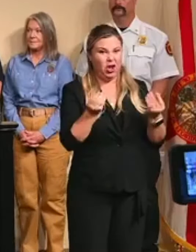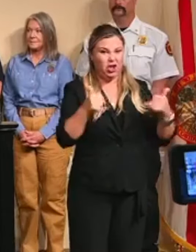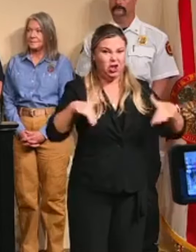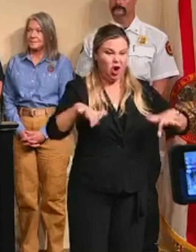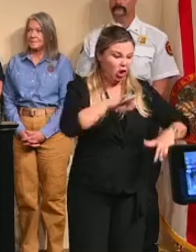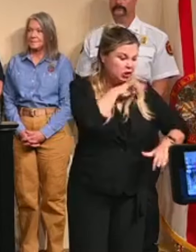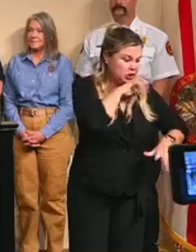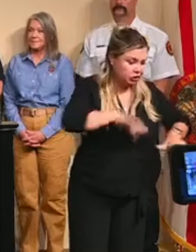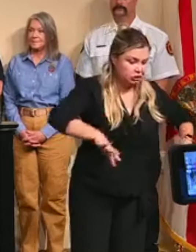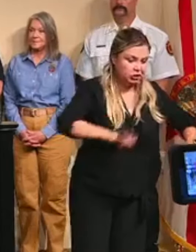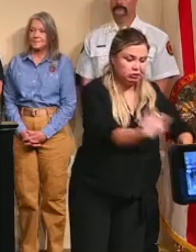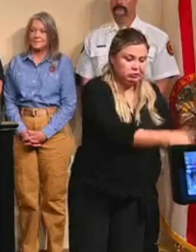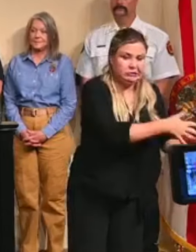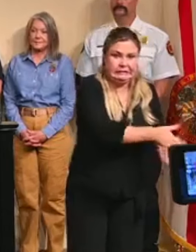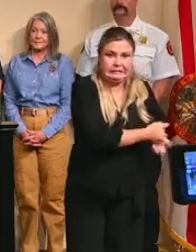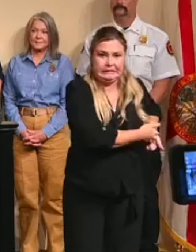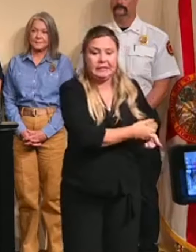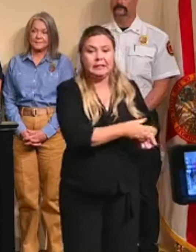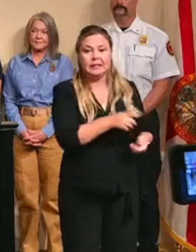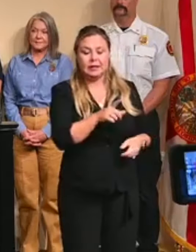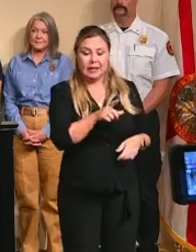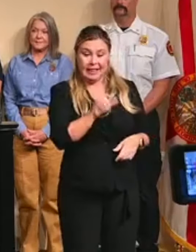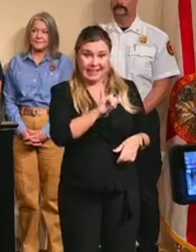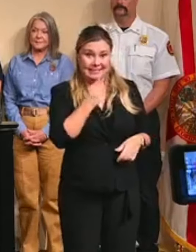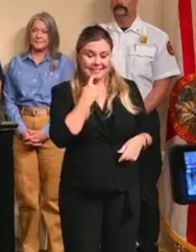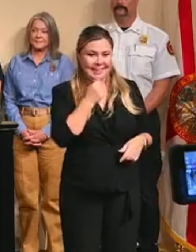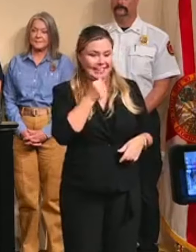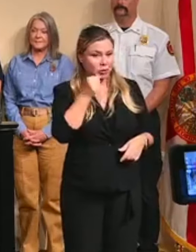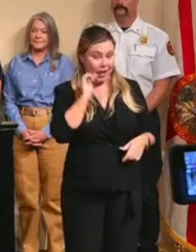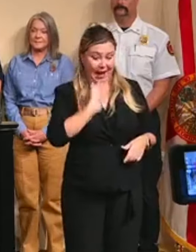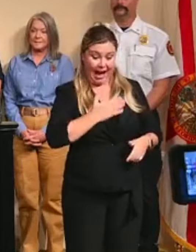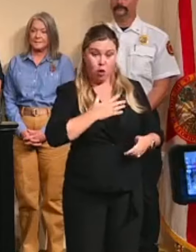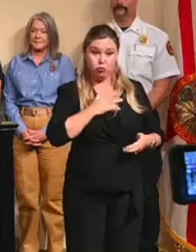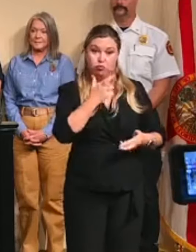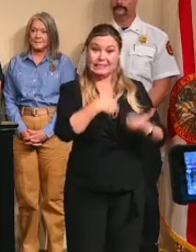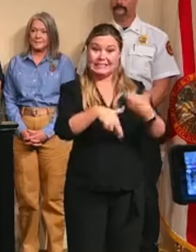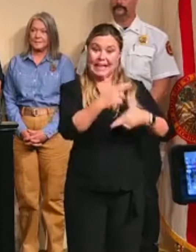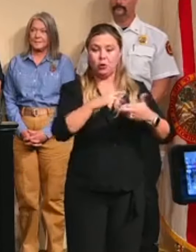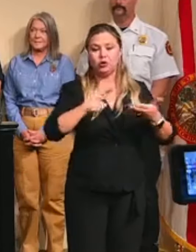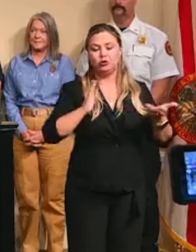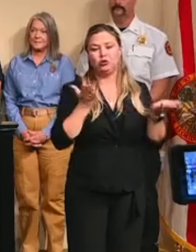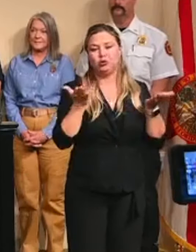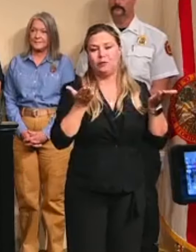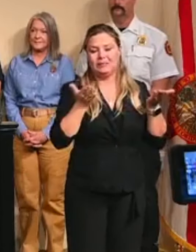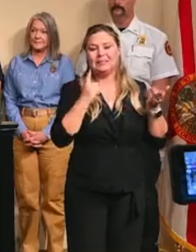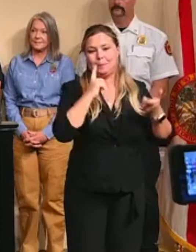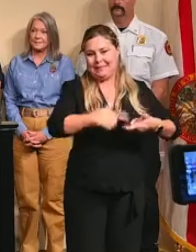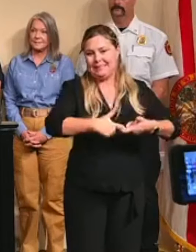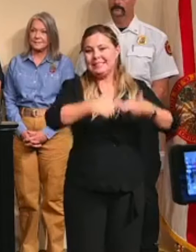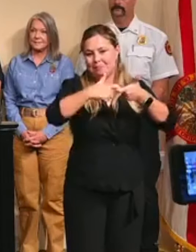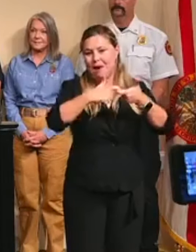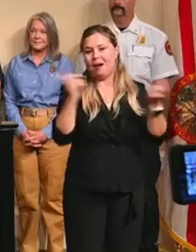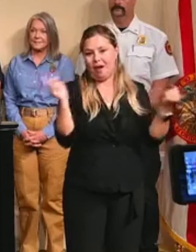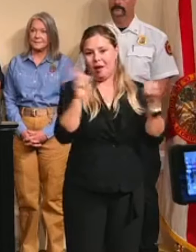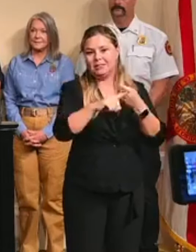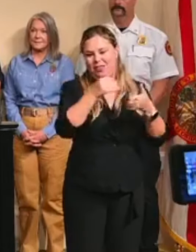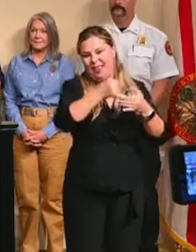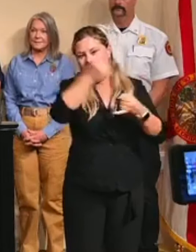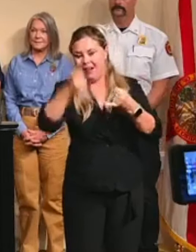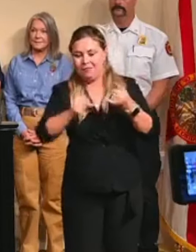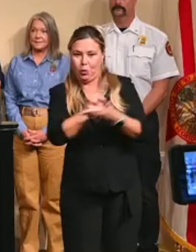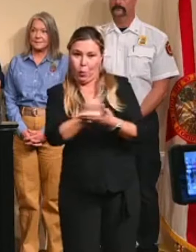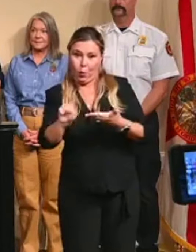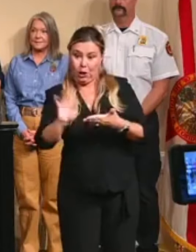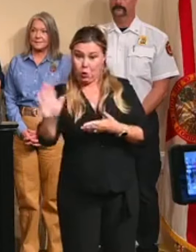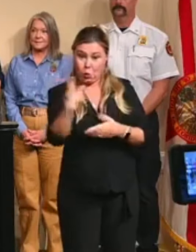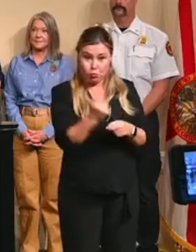removal. Just to repeat what we said yesterday, our recycle services will be suspended for the remainder of the week. Your